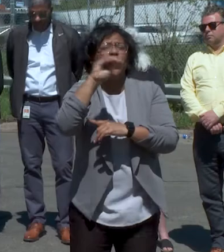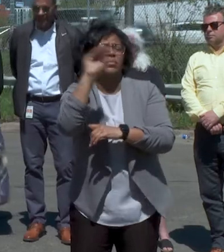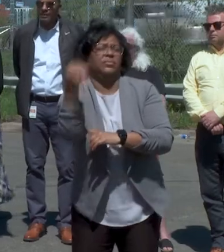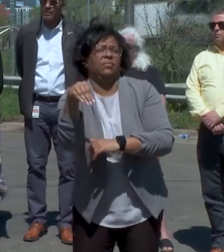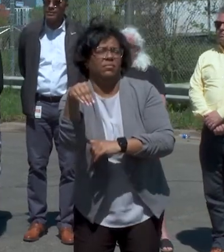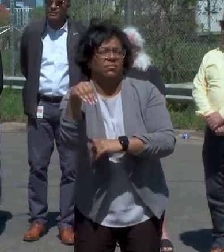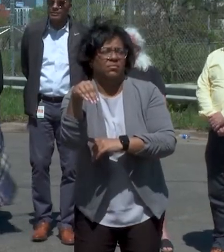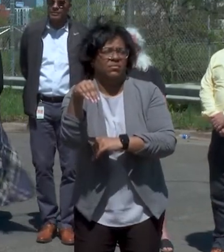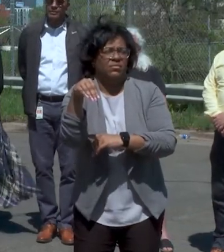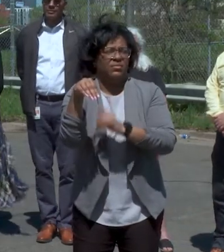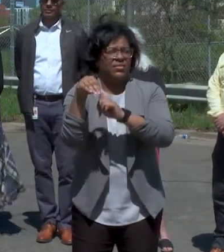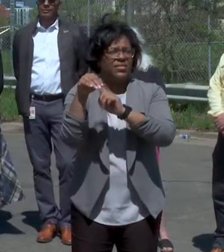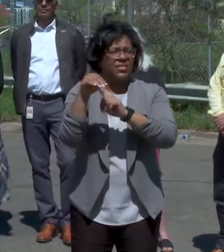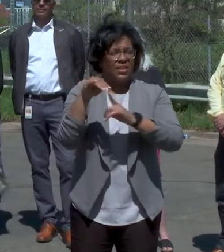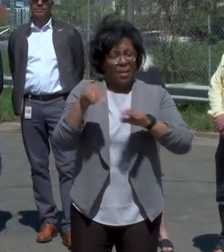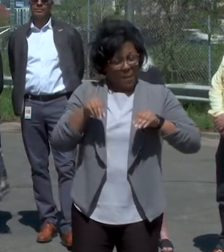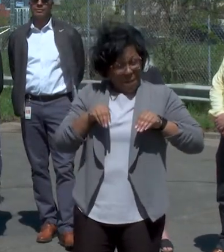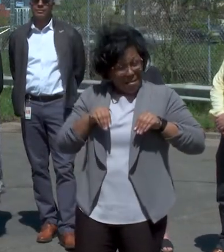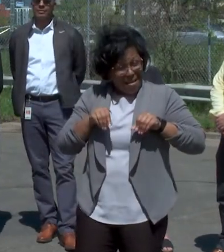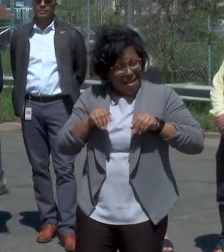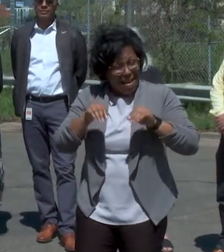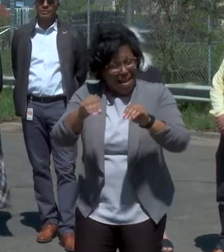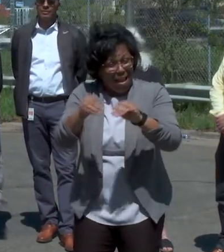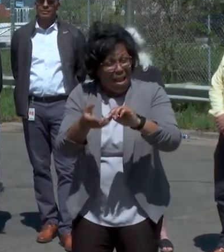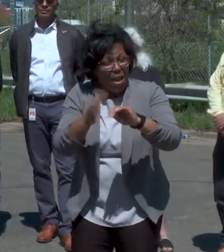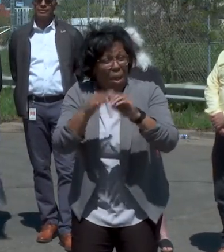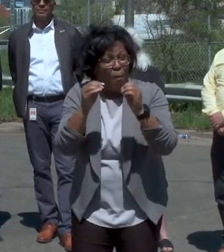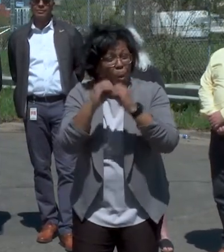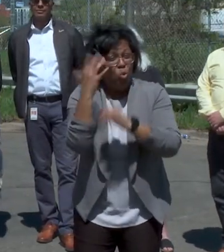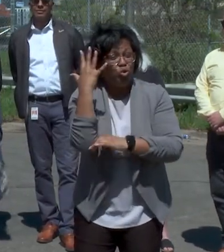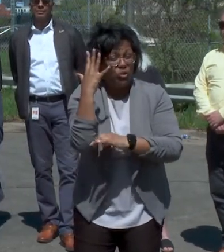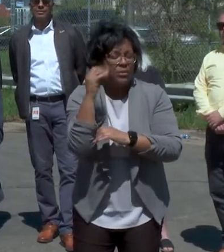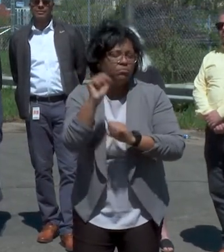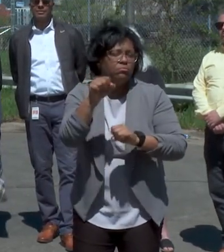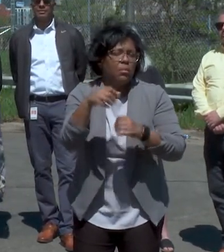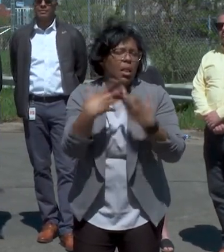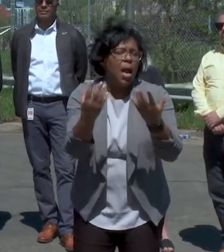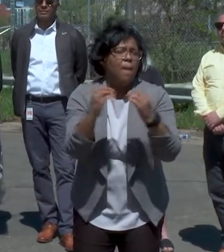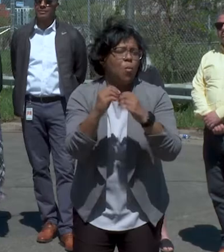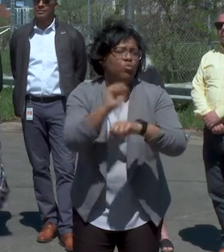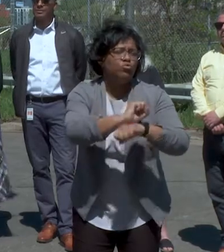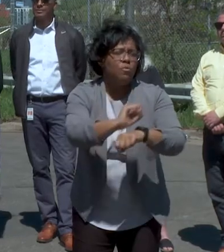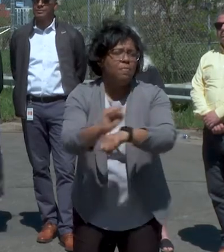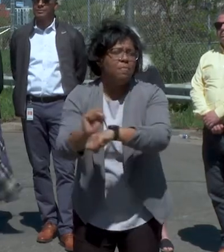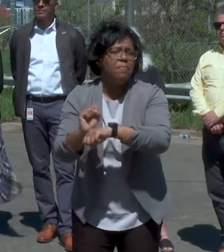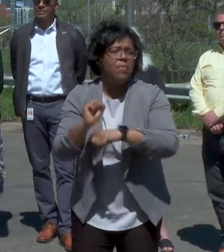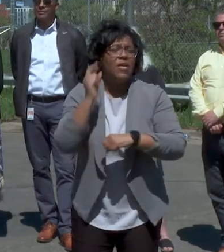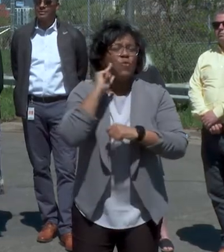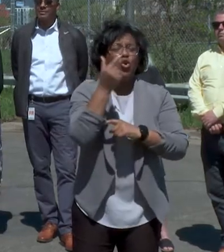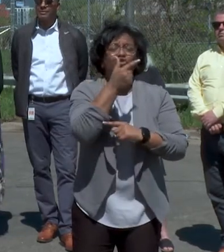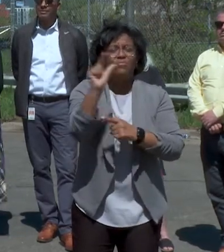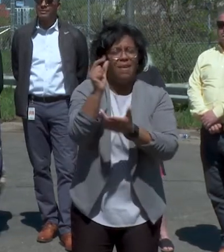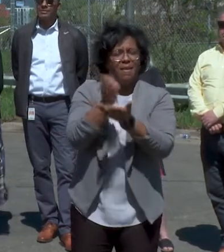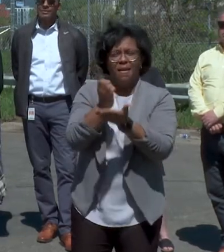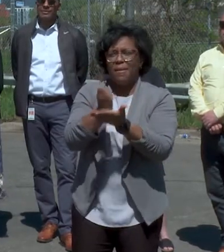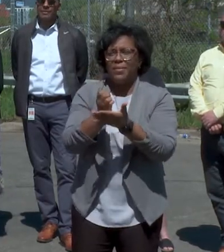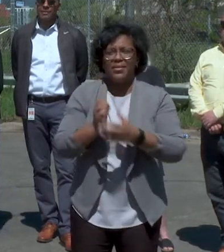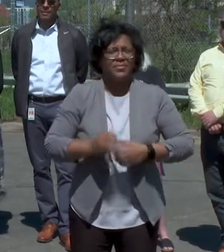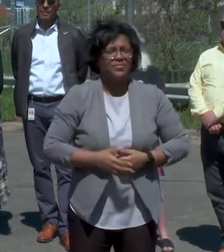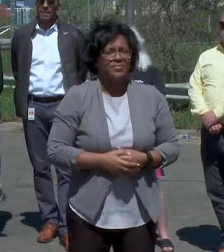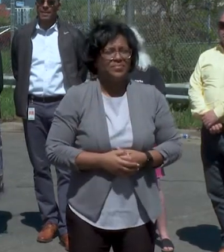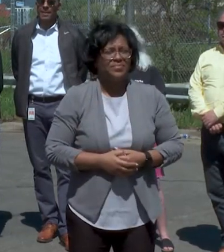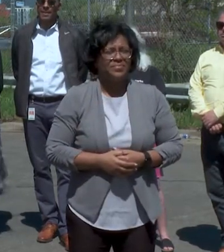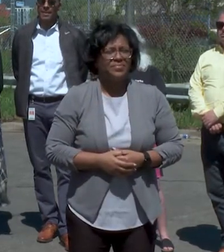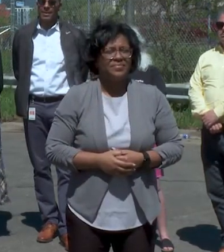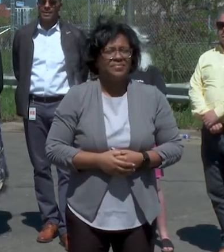maintaining more trees will provide new jobs for a green economy here in the city. But growing our urban